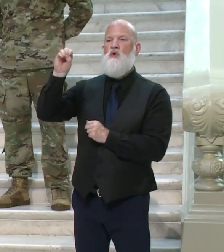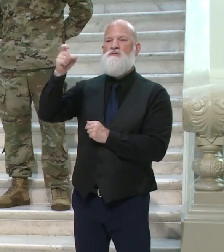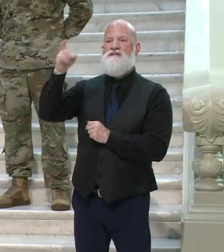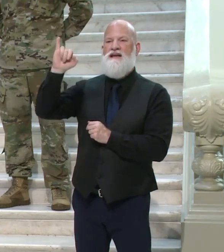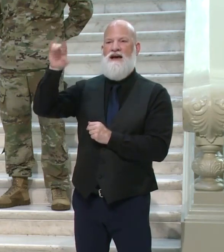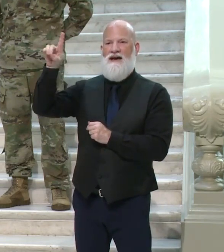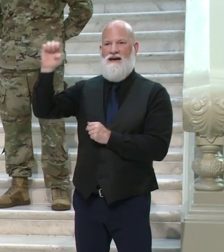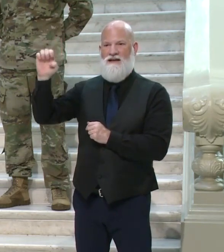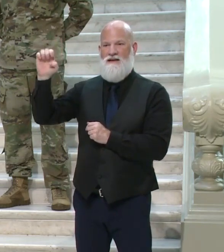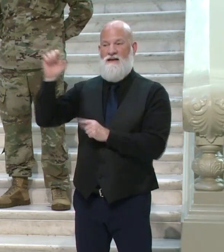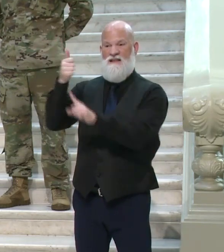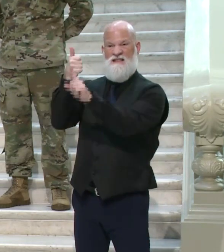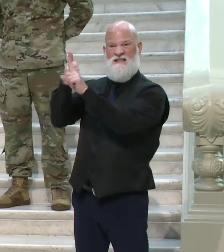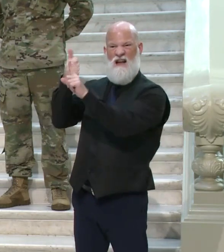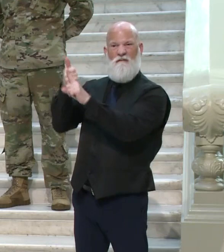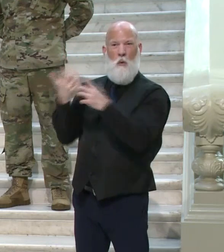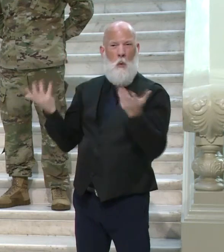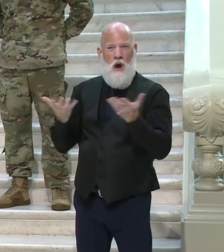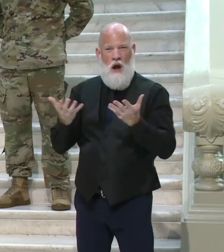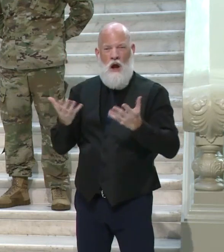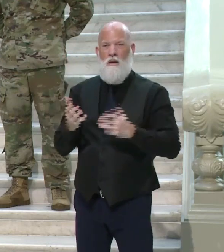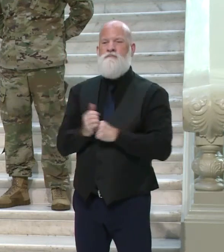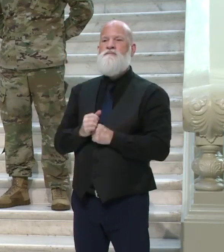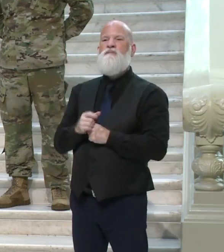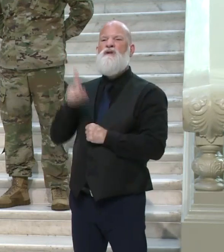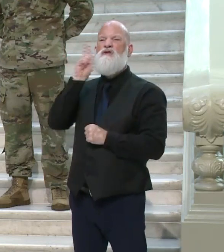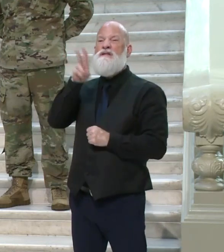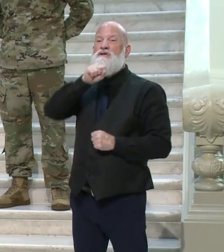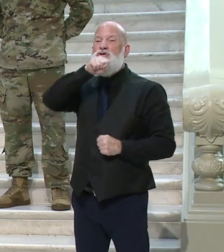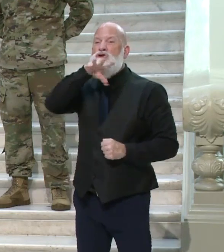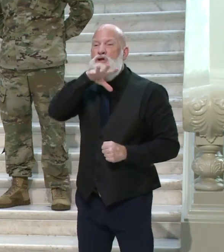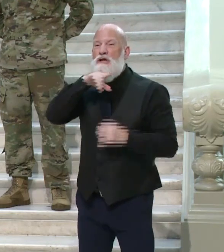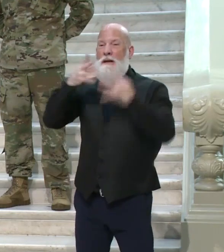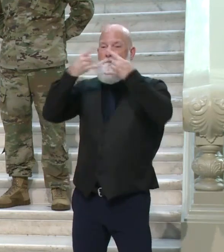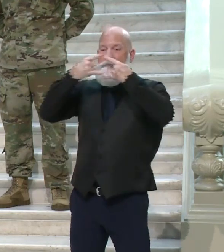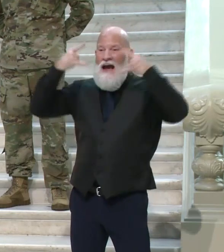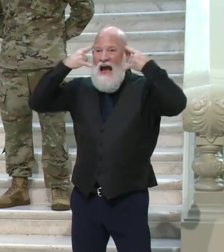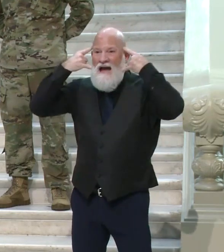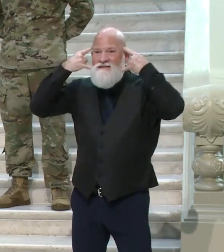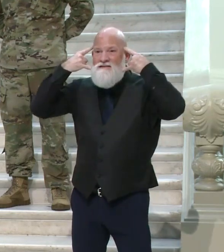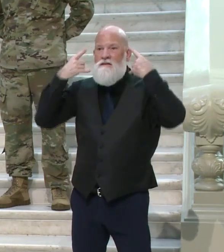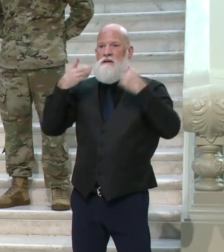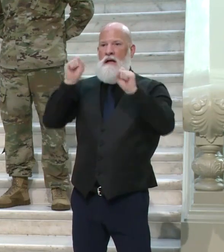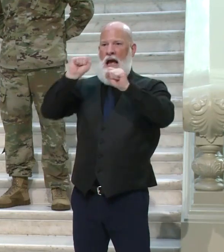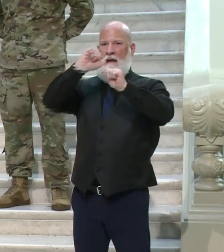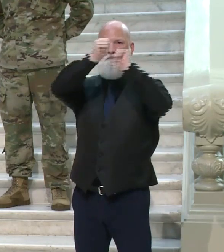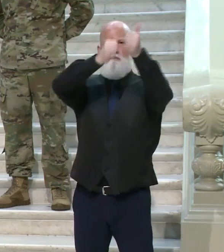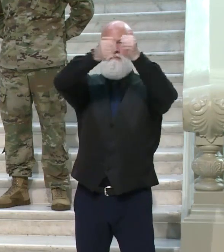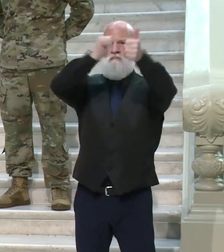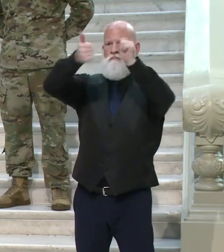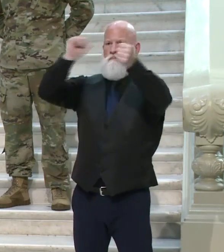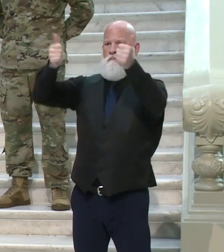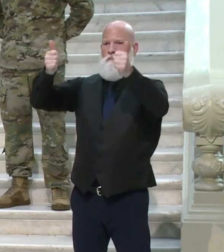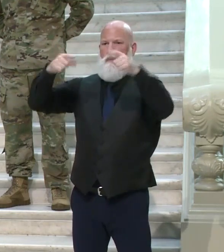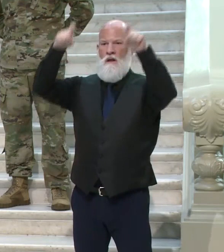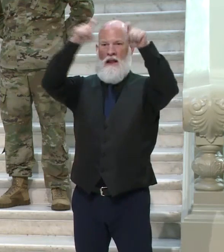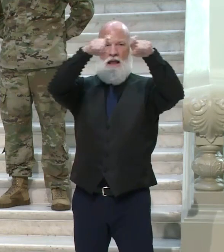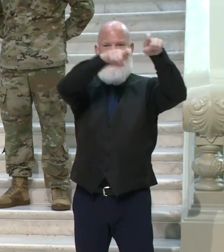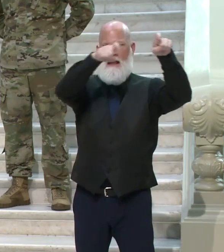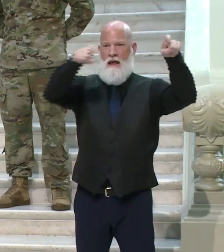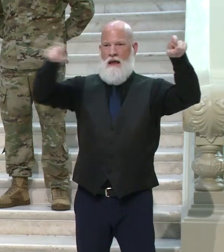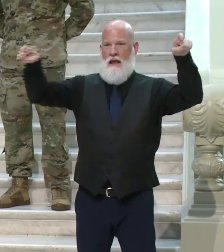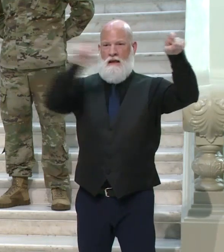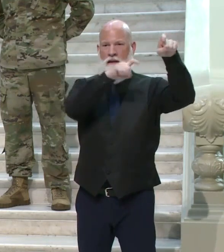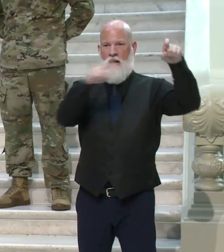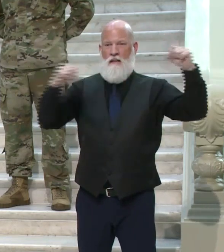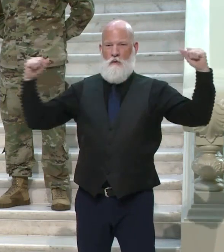of equipment. It consists of 8 20-foot shipping containers, and starting today,